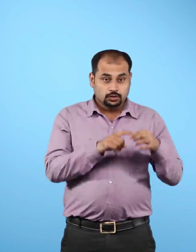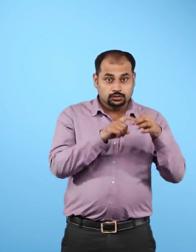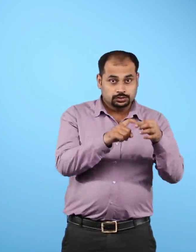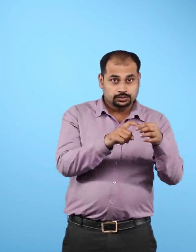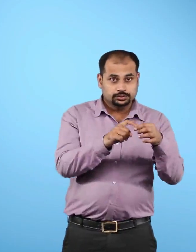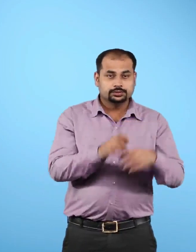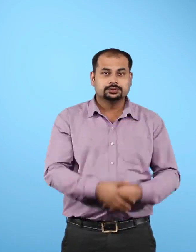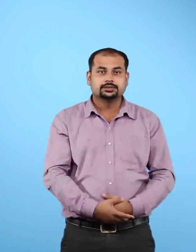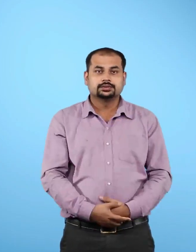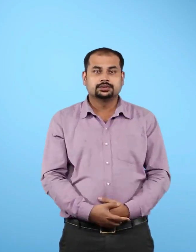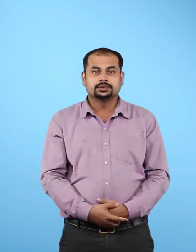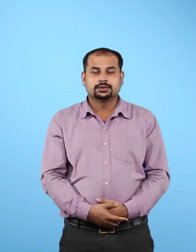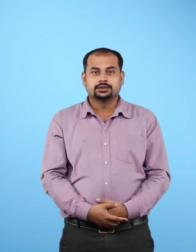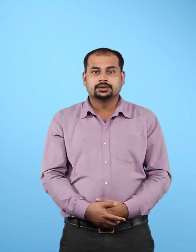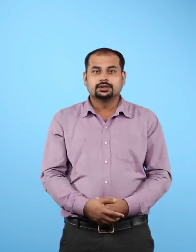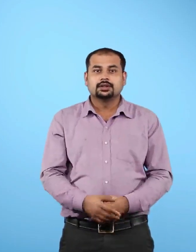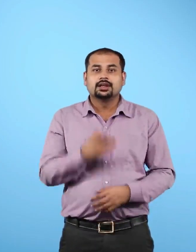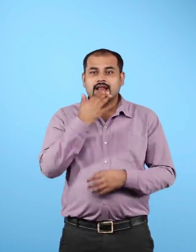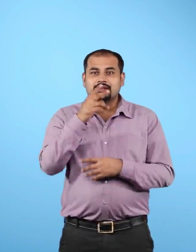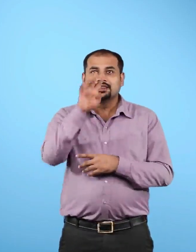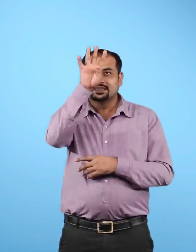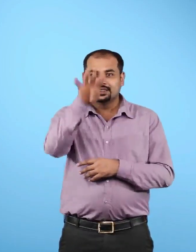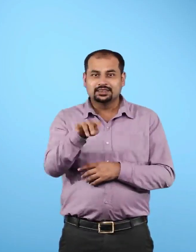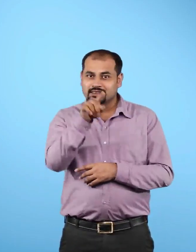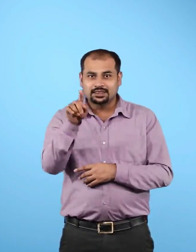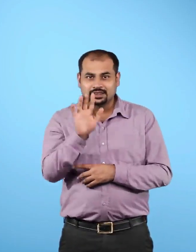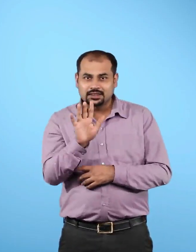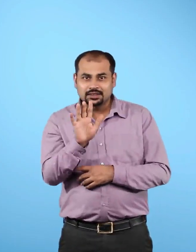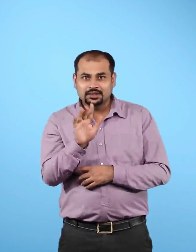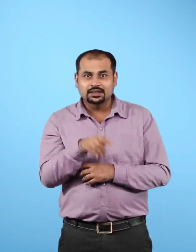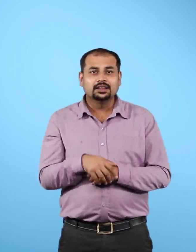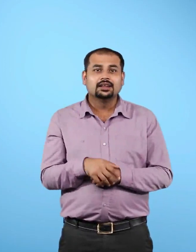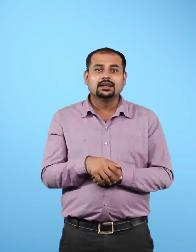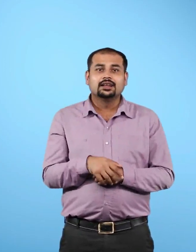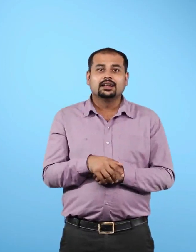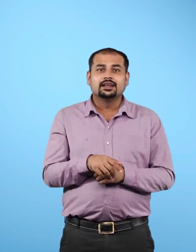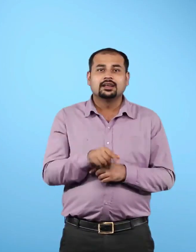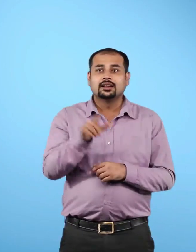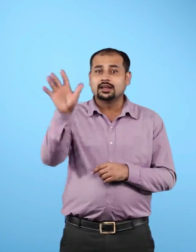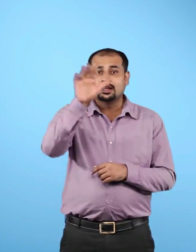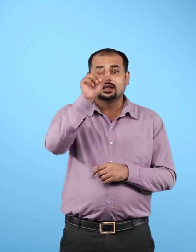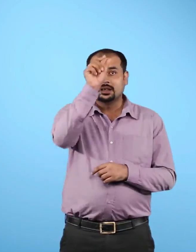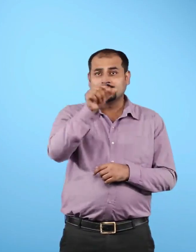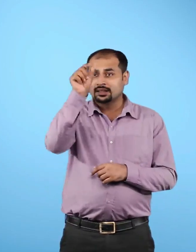What part of this sheet is colored blue? Dash by 10.